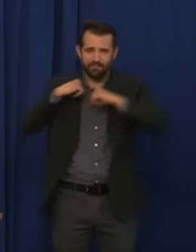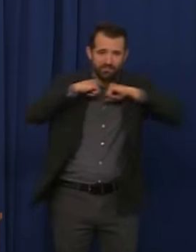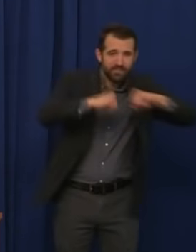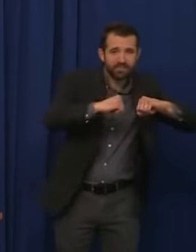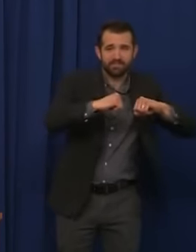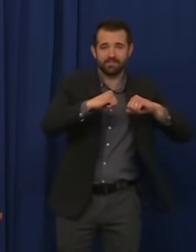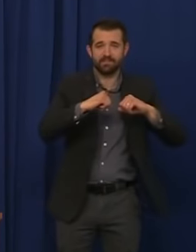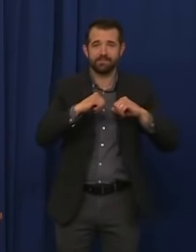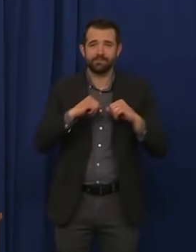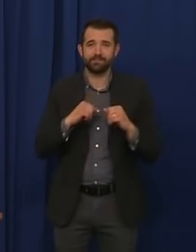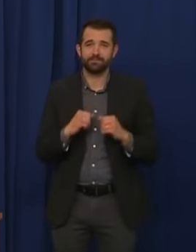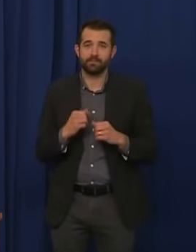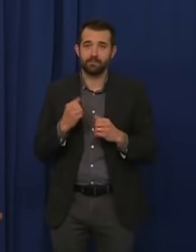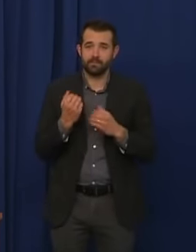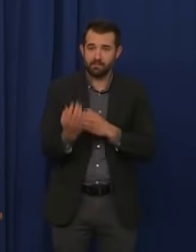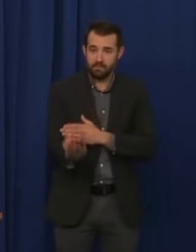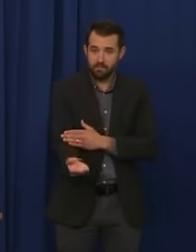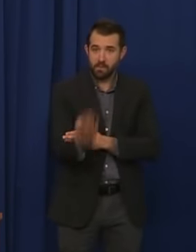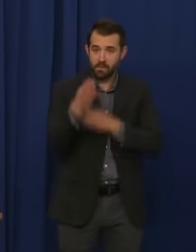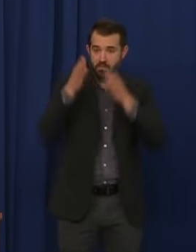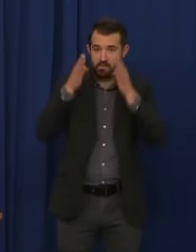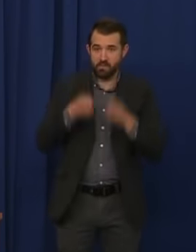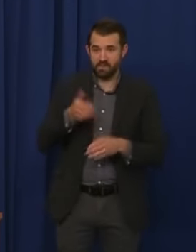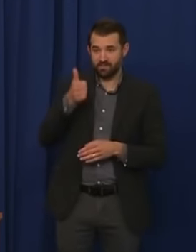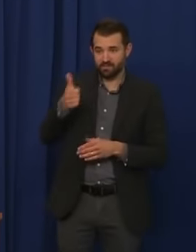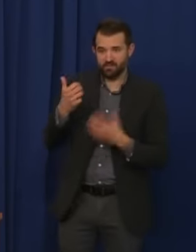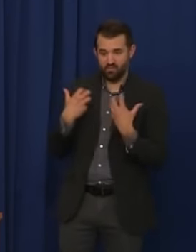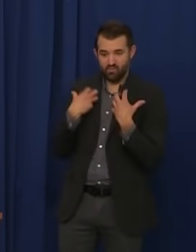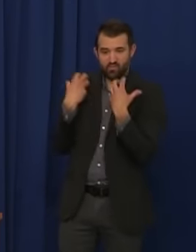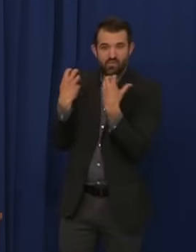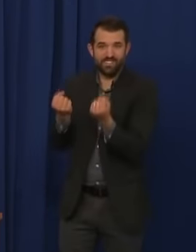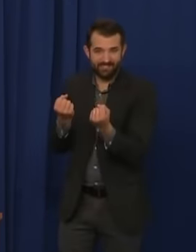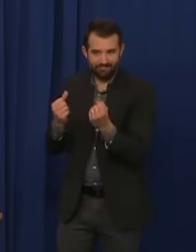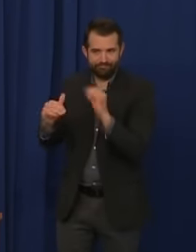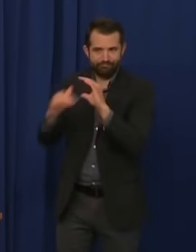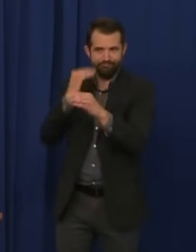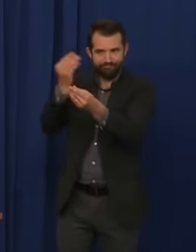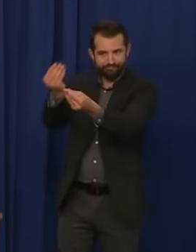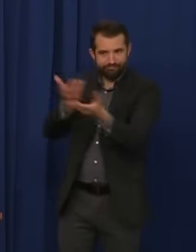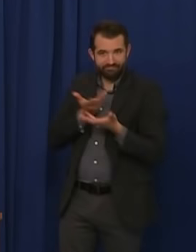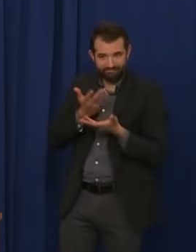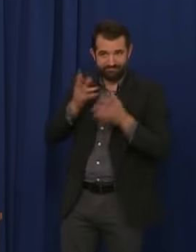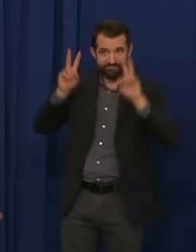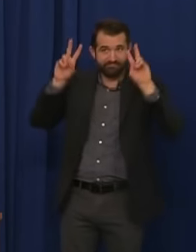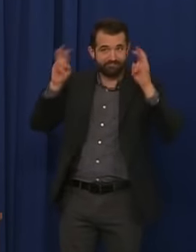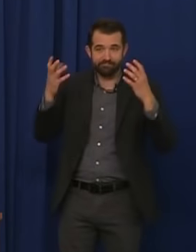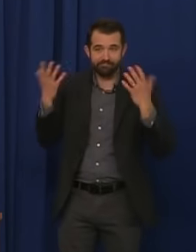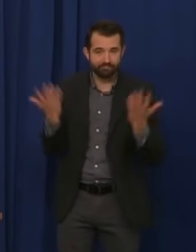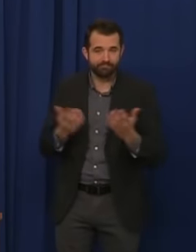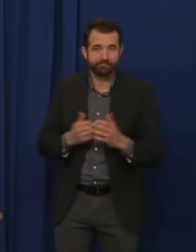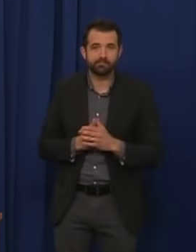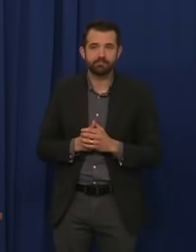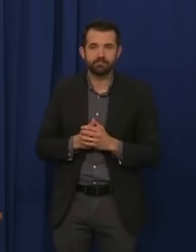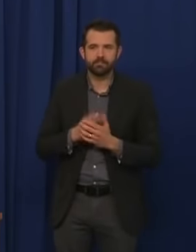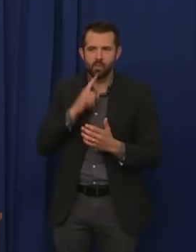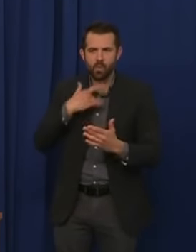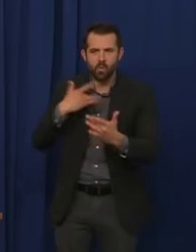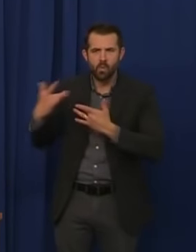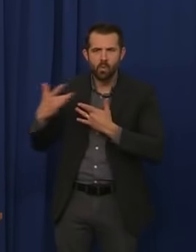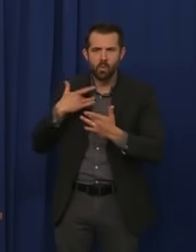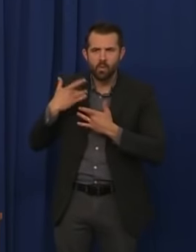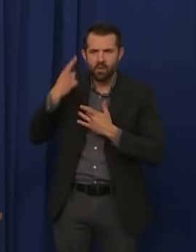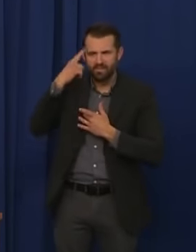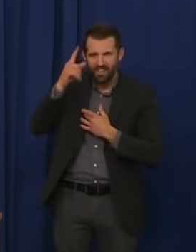This morning, a person in recovery emailed me to say, quote, "I worry for people that I know are in